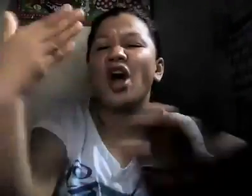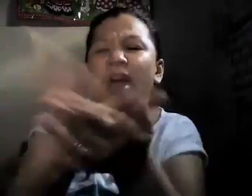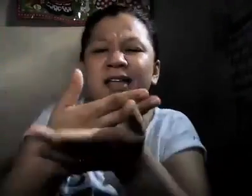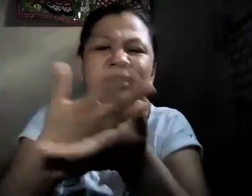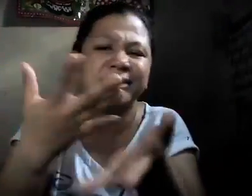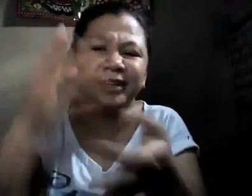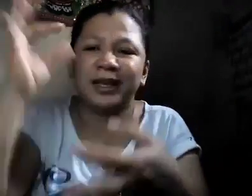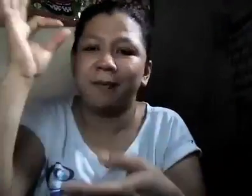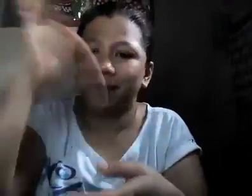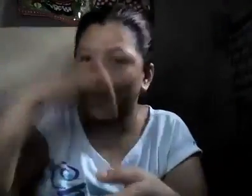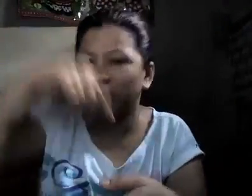drink!